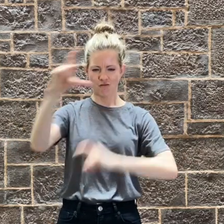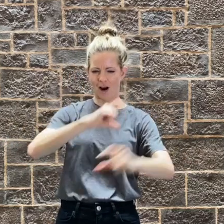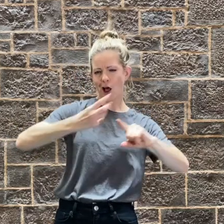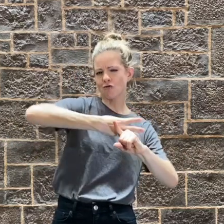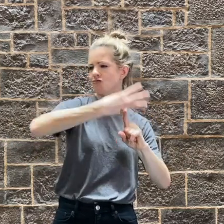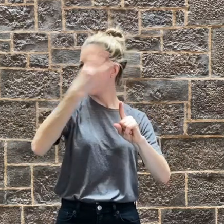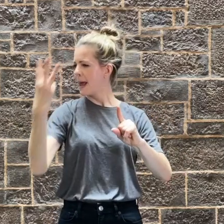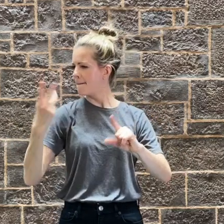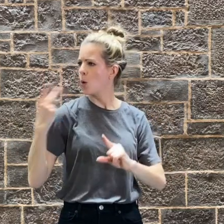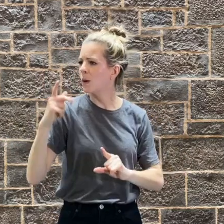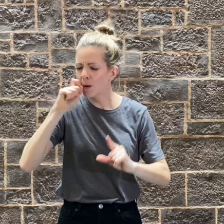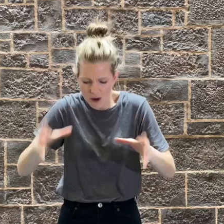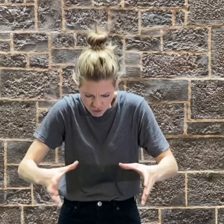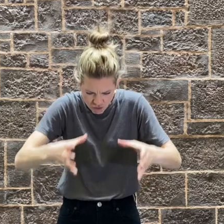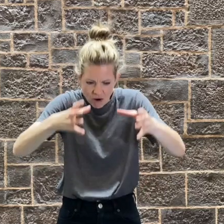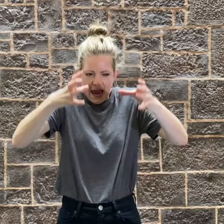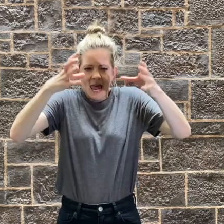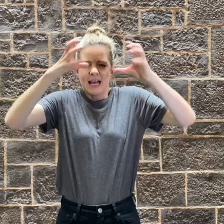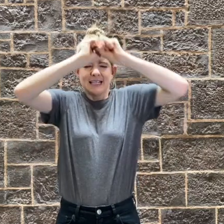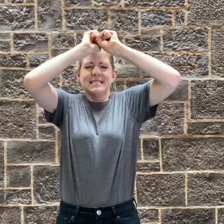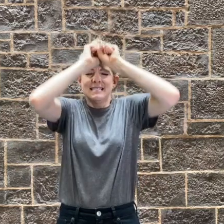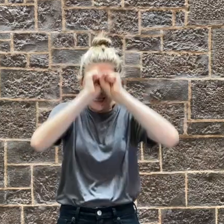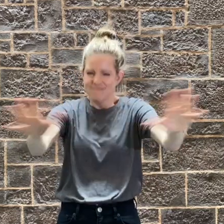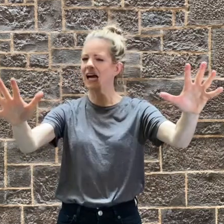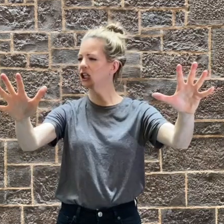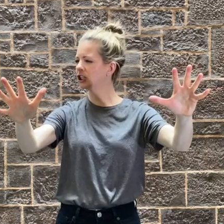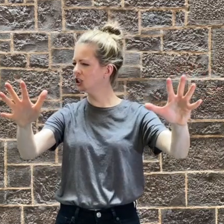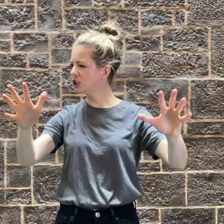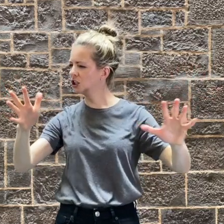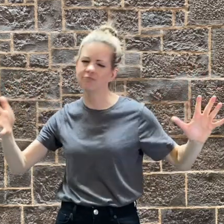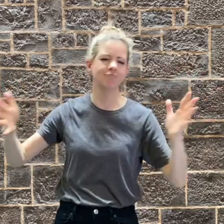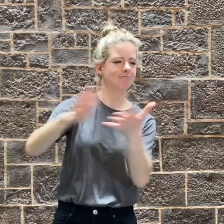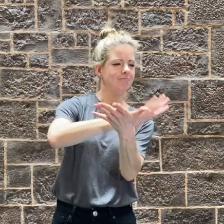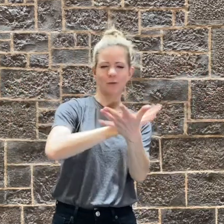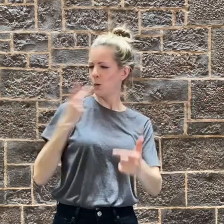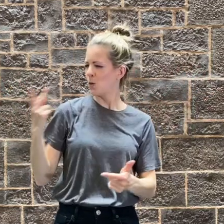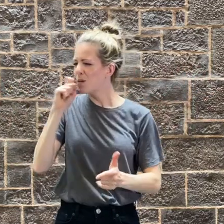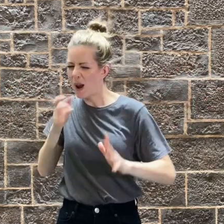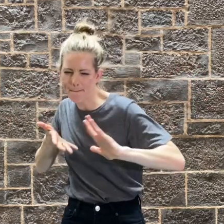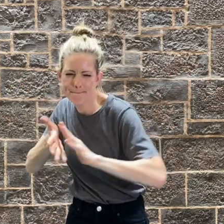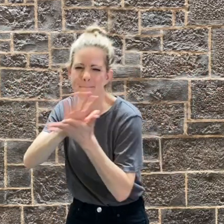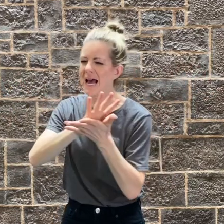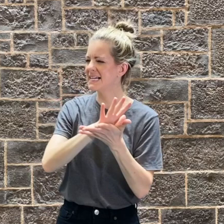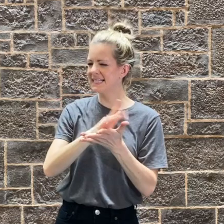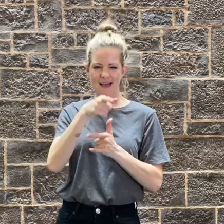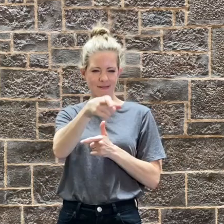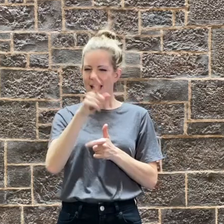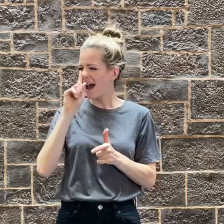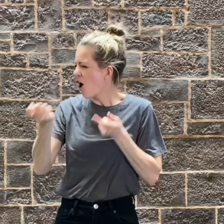it up overhead and smash it right in the middle of the internet. We'll